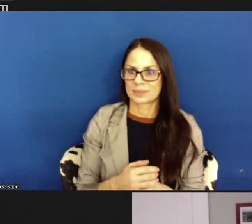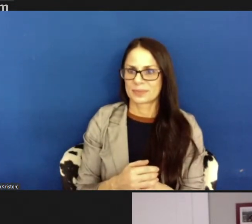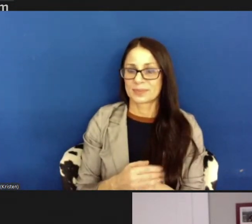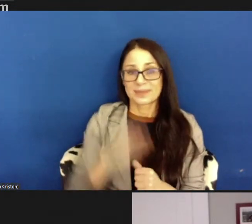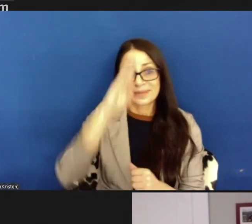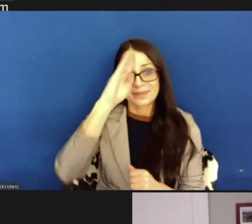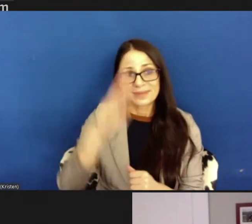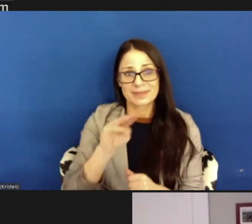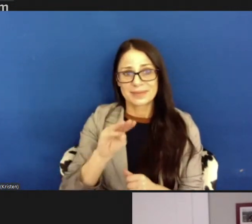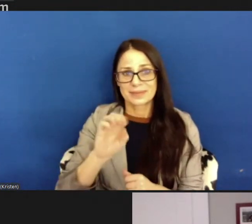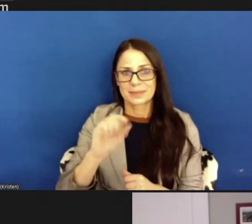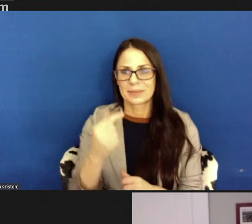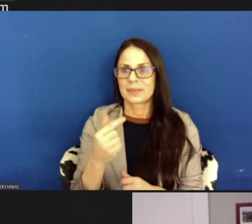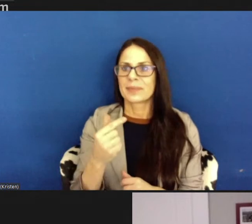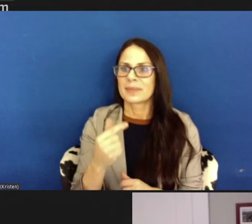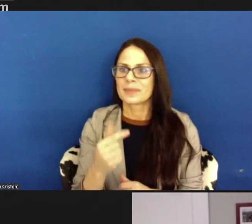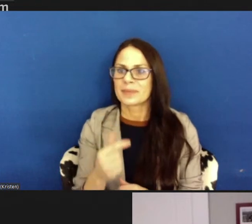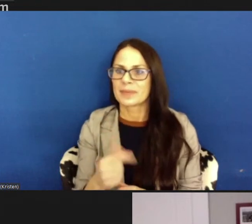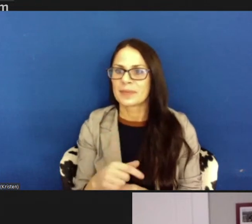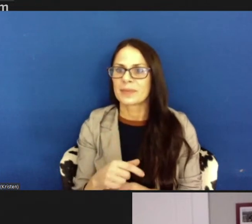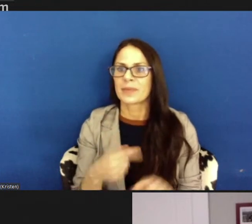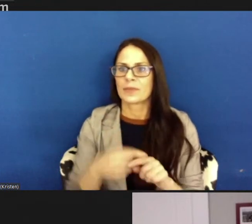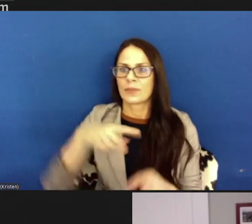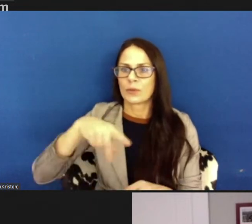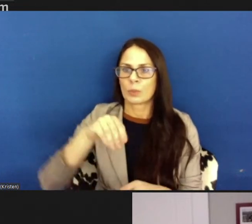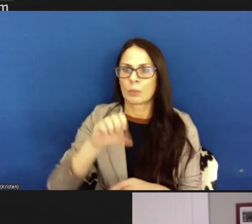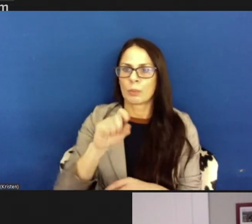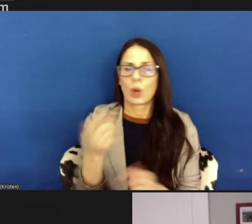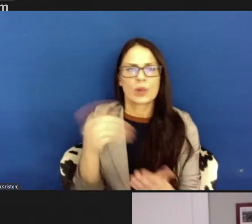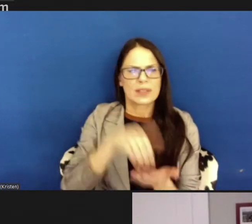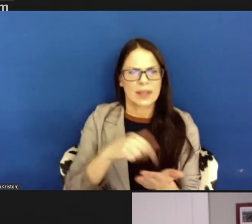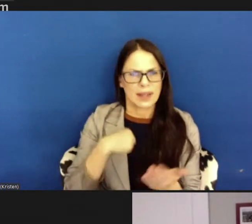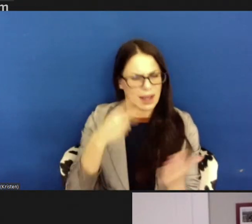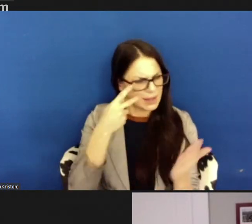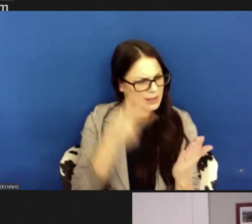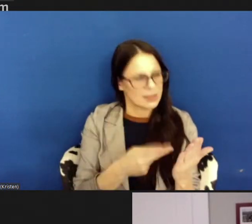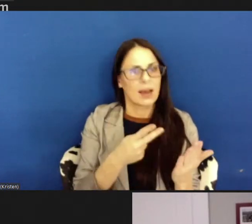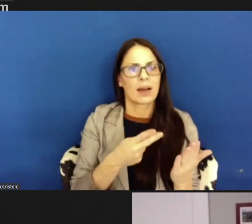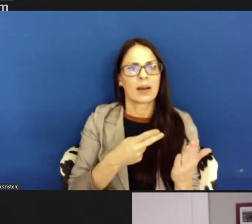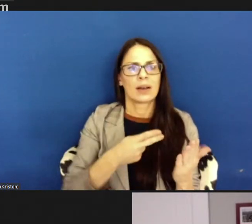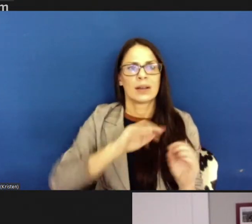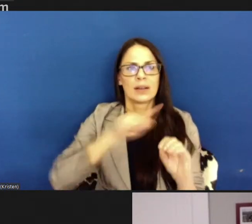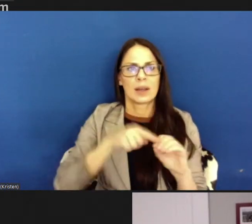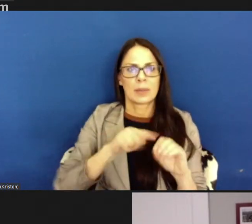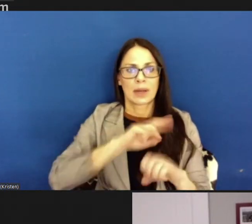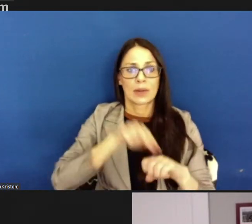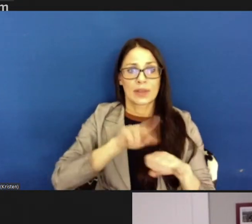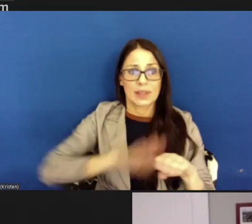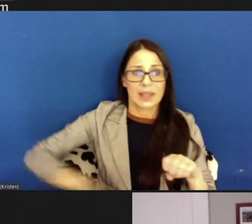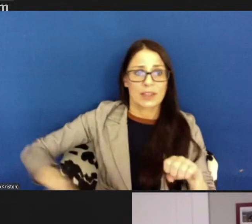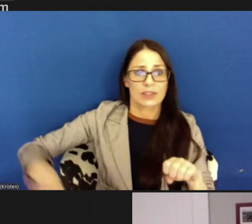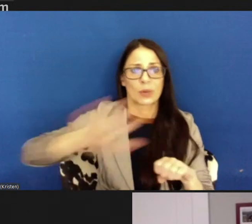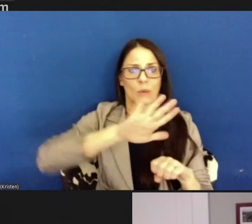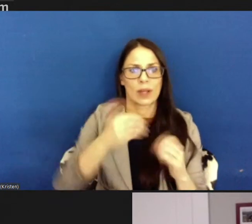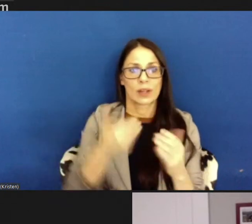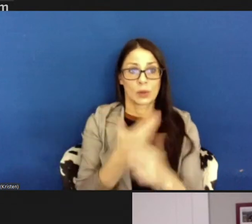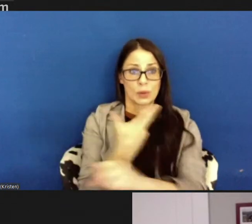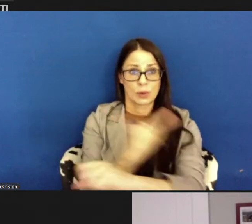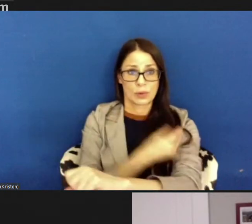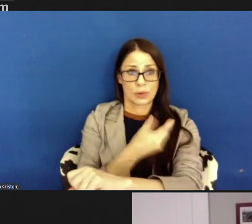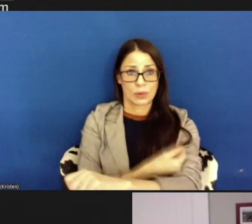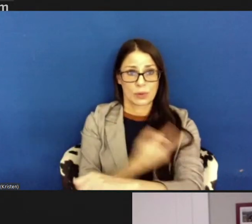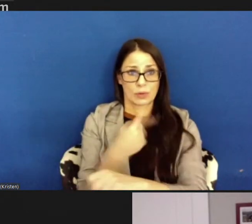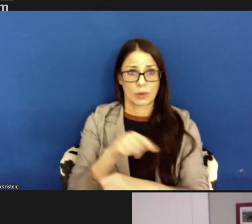Hi, this is Meg Post again. I saw about the nationwide new vaccinations for that 5